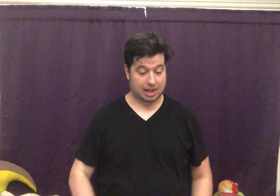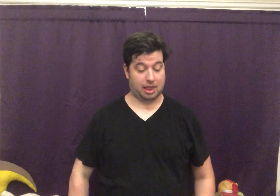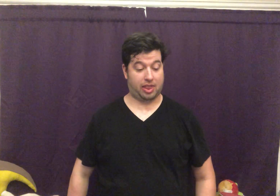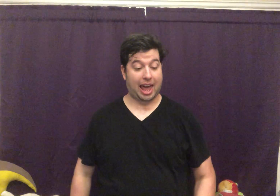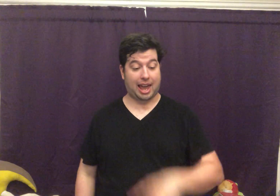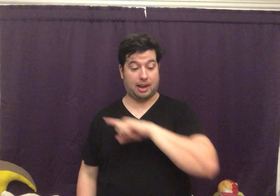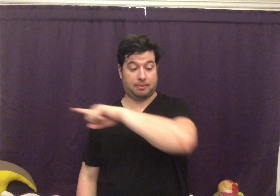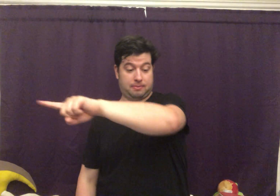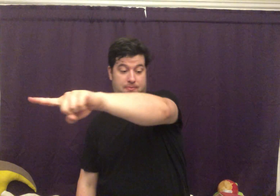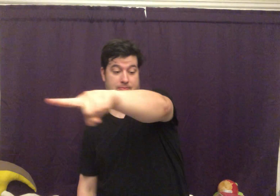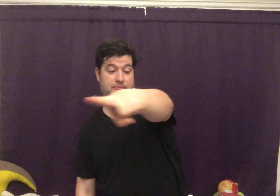They